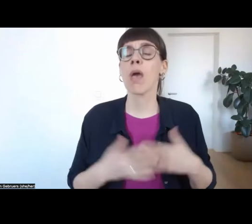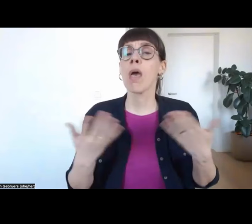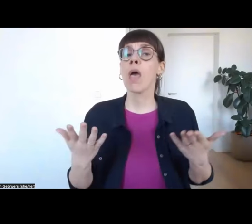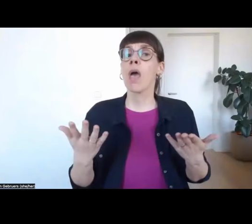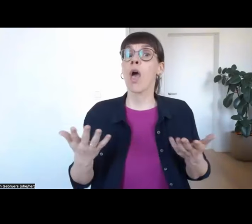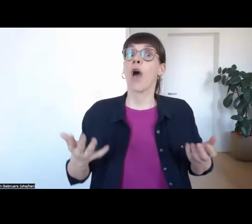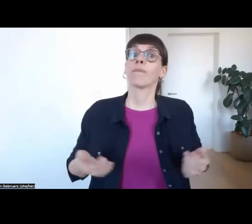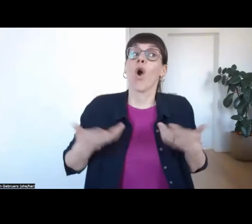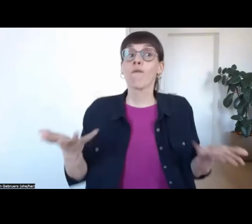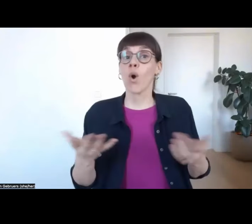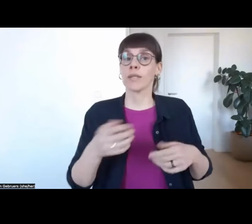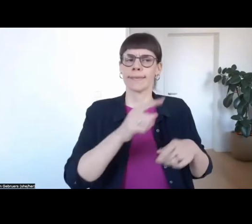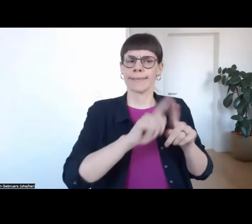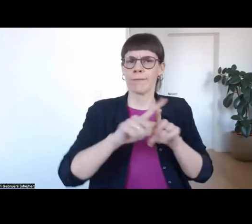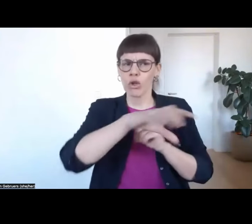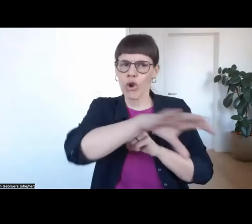are women.